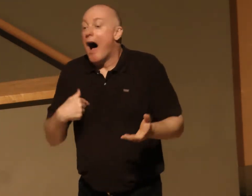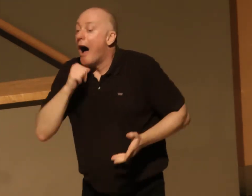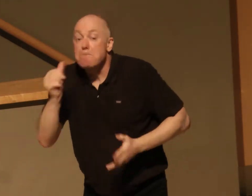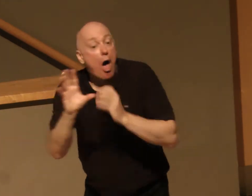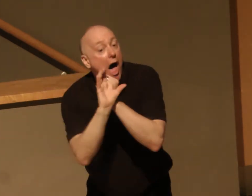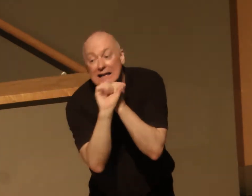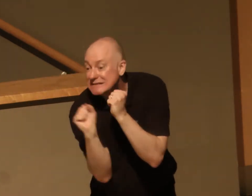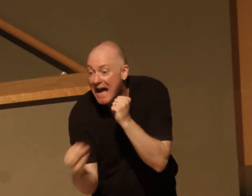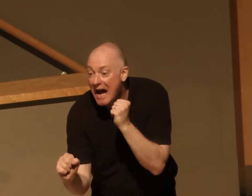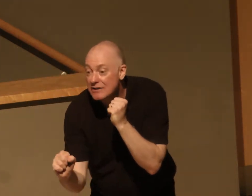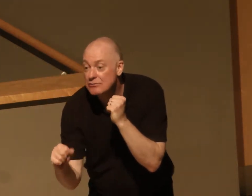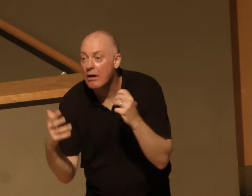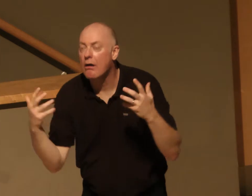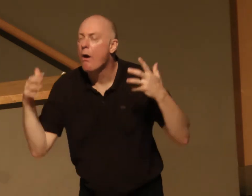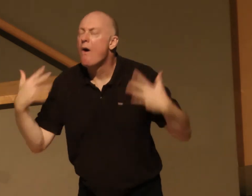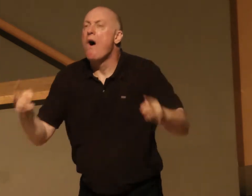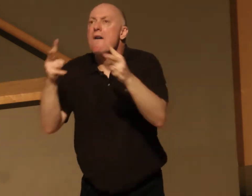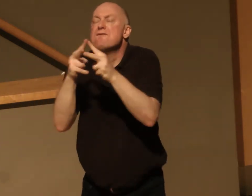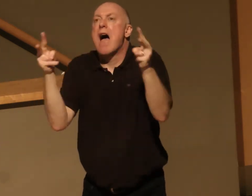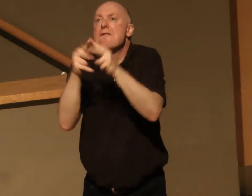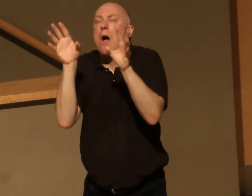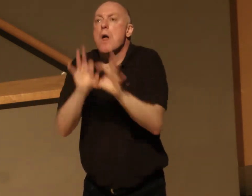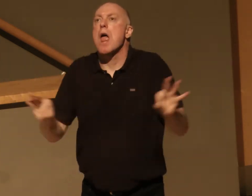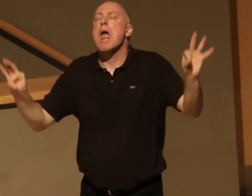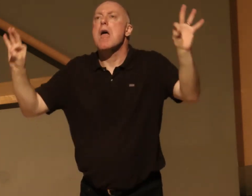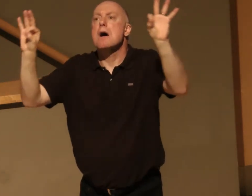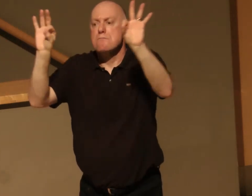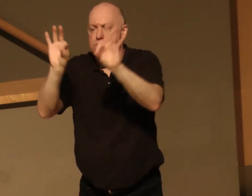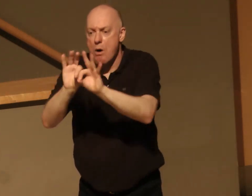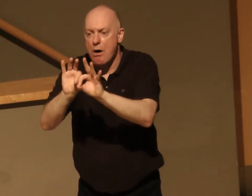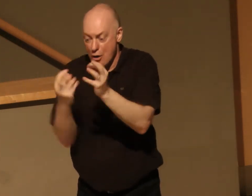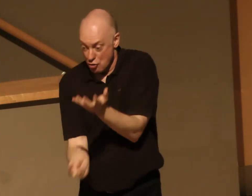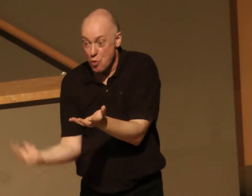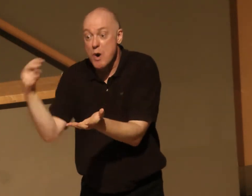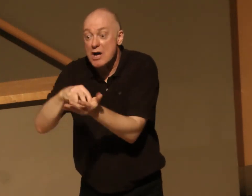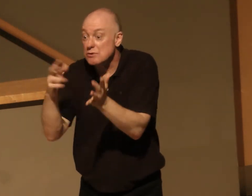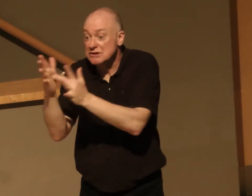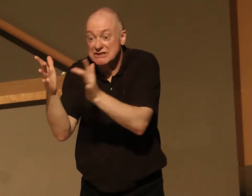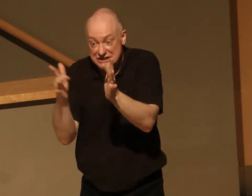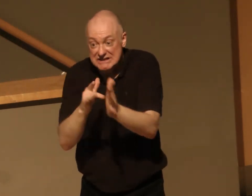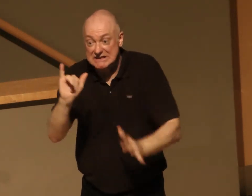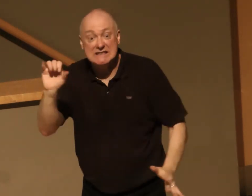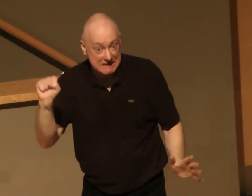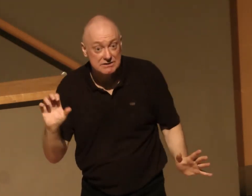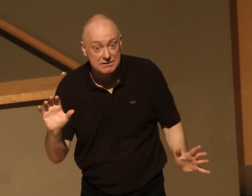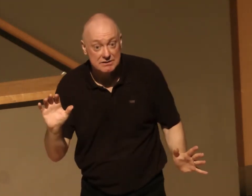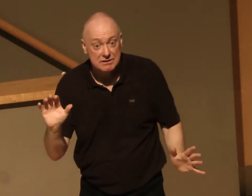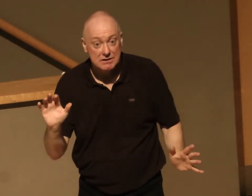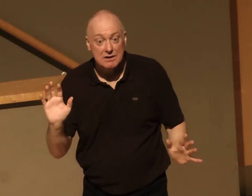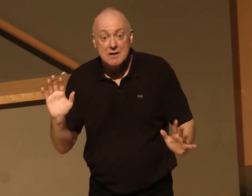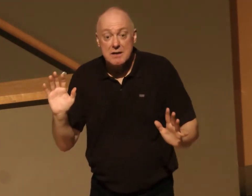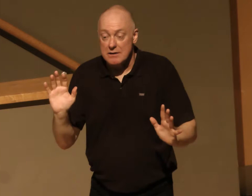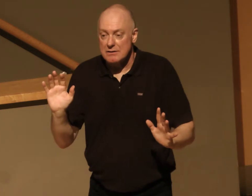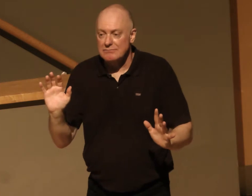how massively important and significant the resurrection of Jesus Christ is. And as much as skeptics